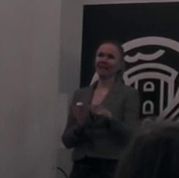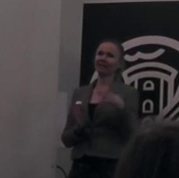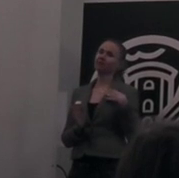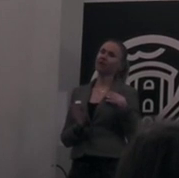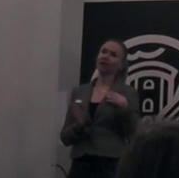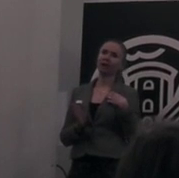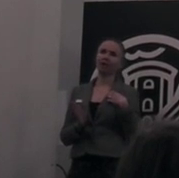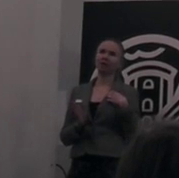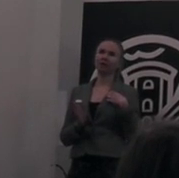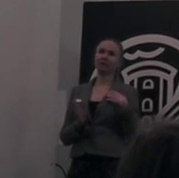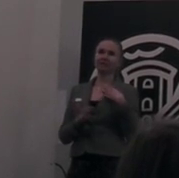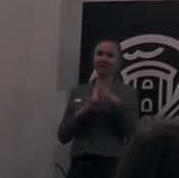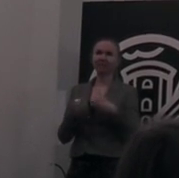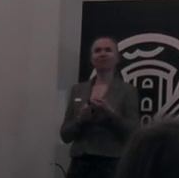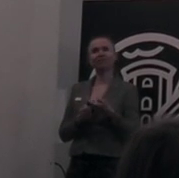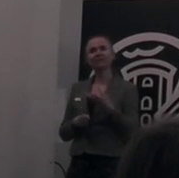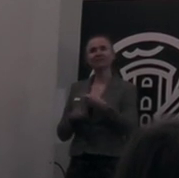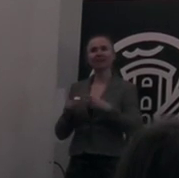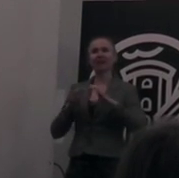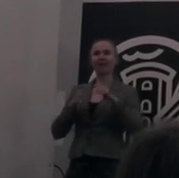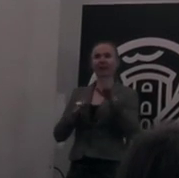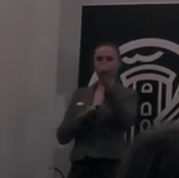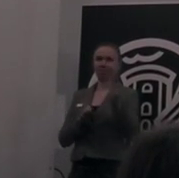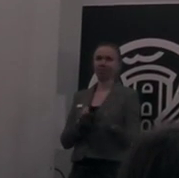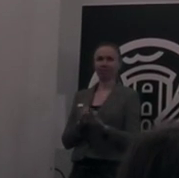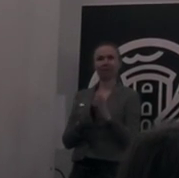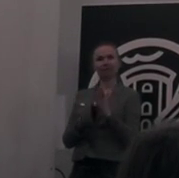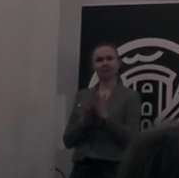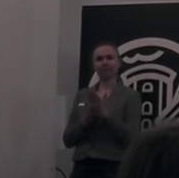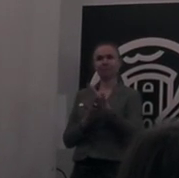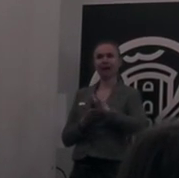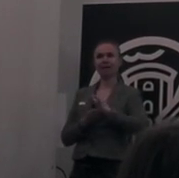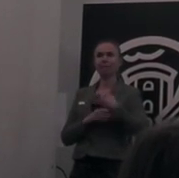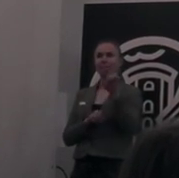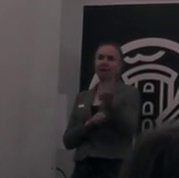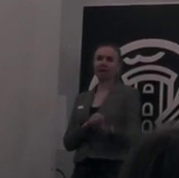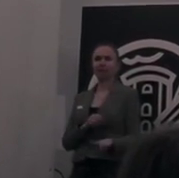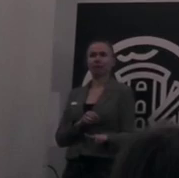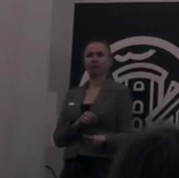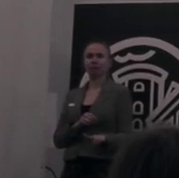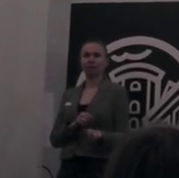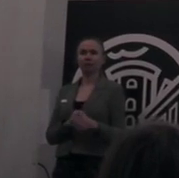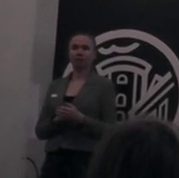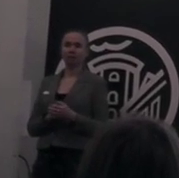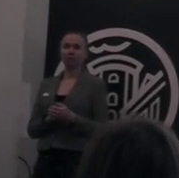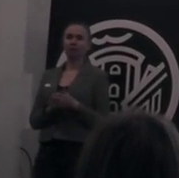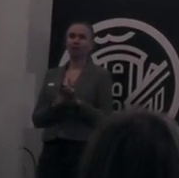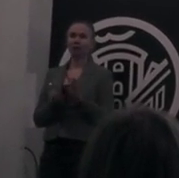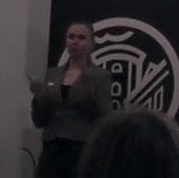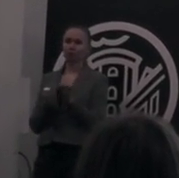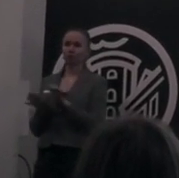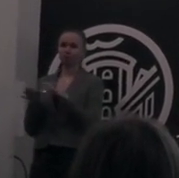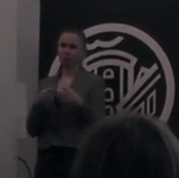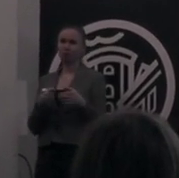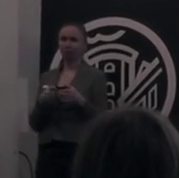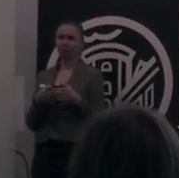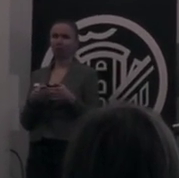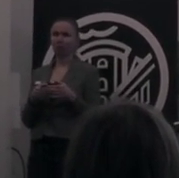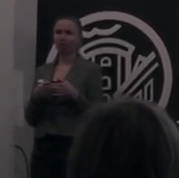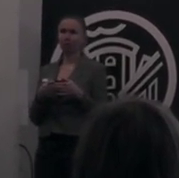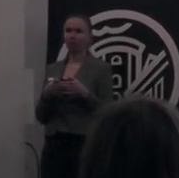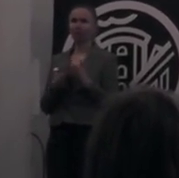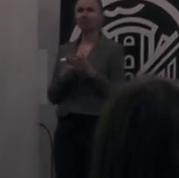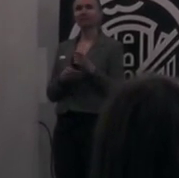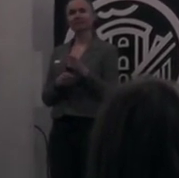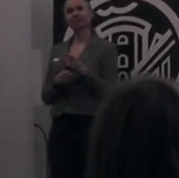still, in most of the world, tremendously marginalized, and that minority groups are being